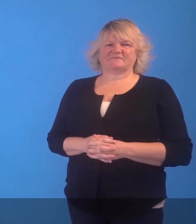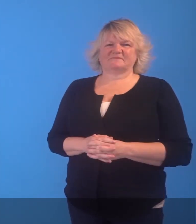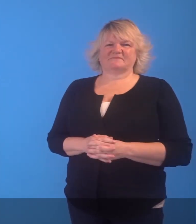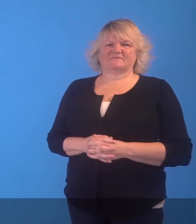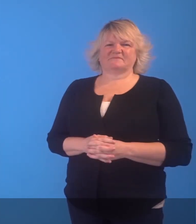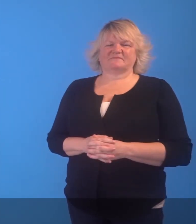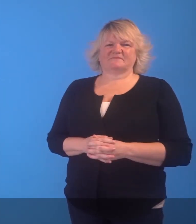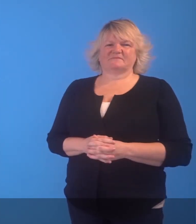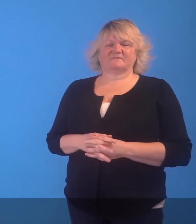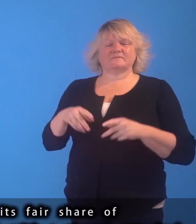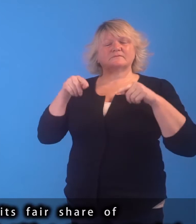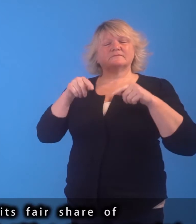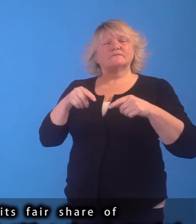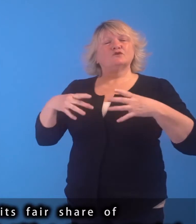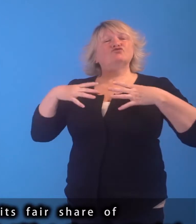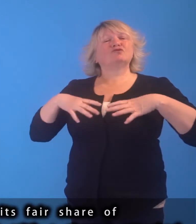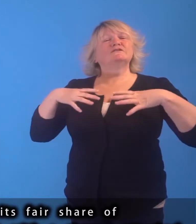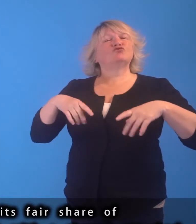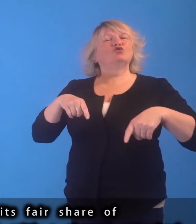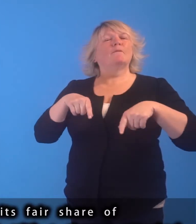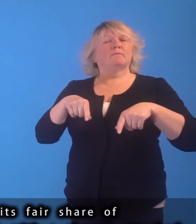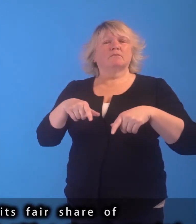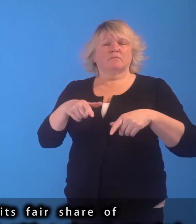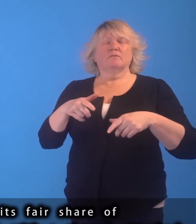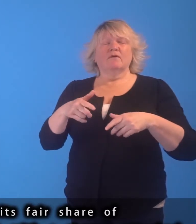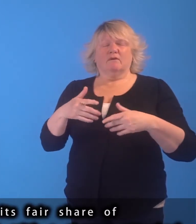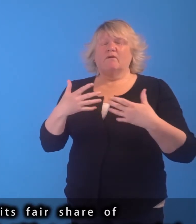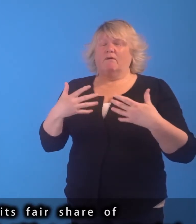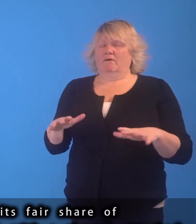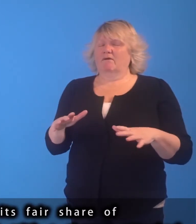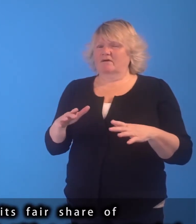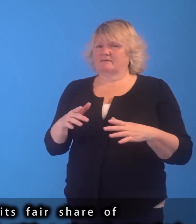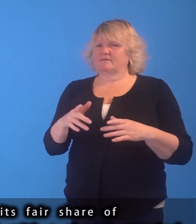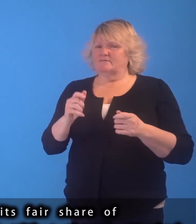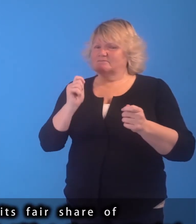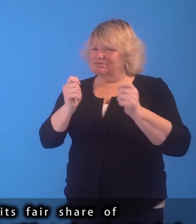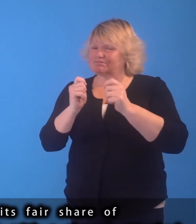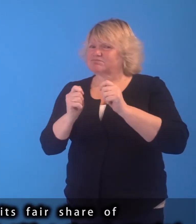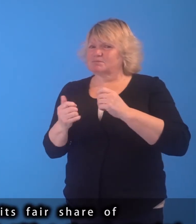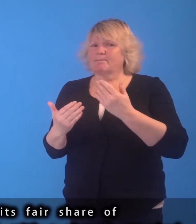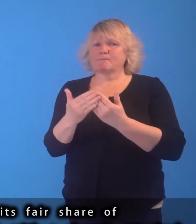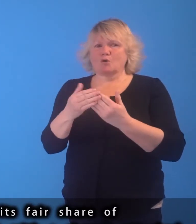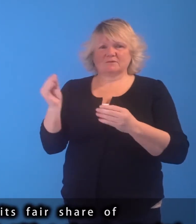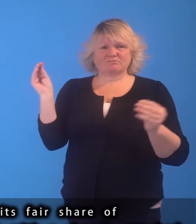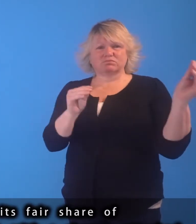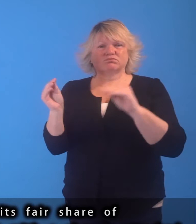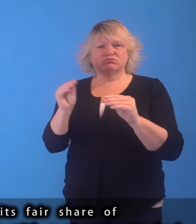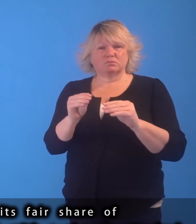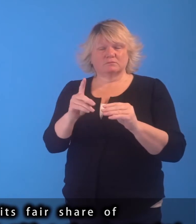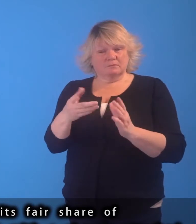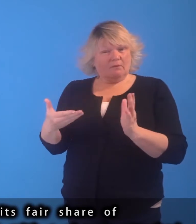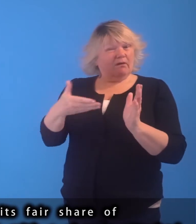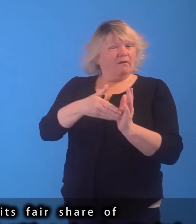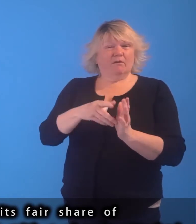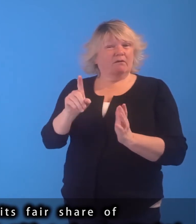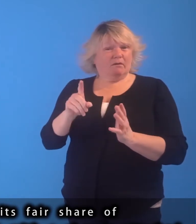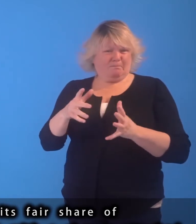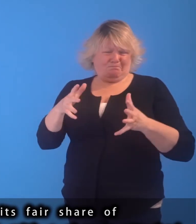the fireplace making the room a cosy spot, perfect for after-dinner discussions of